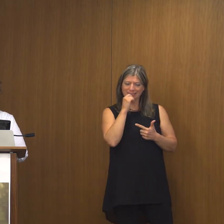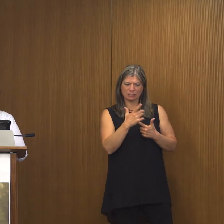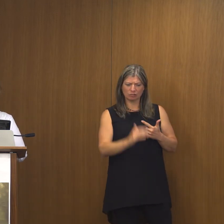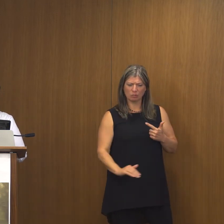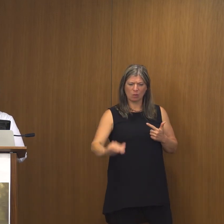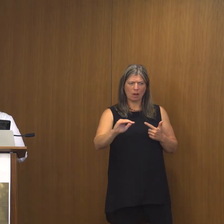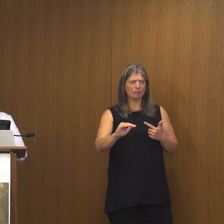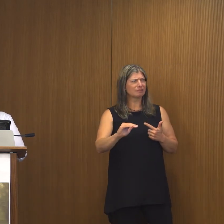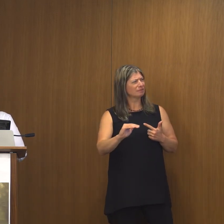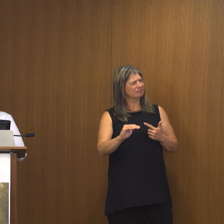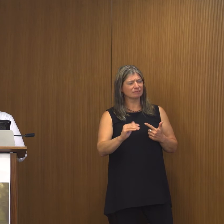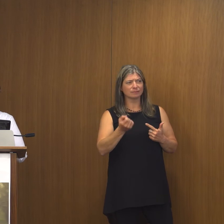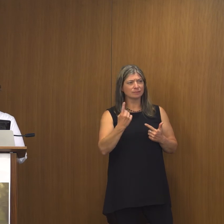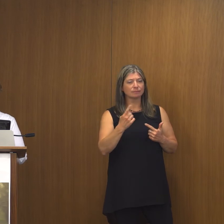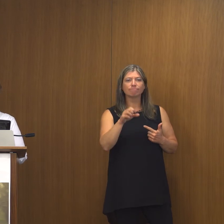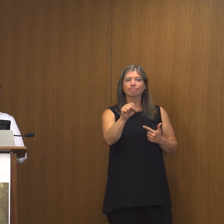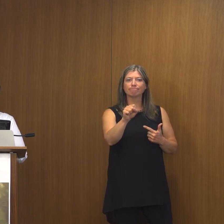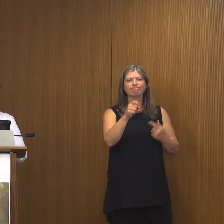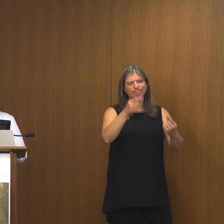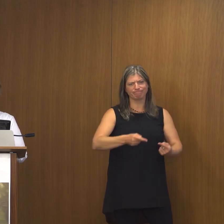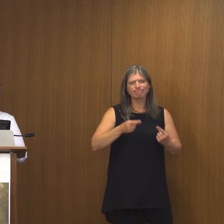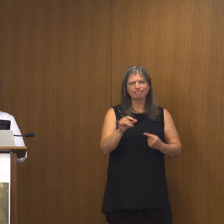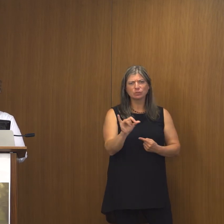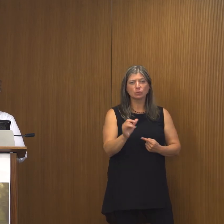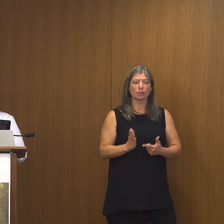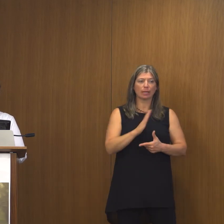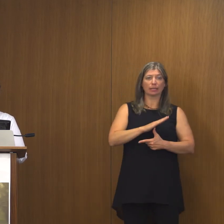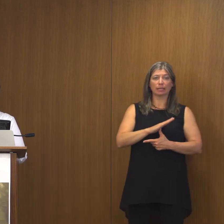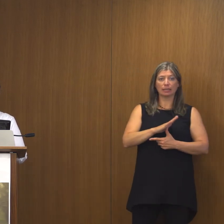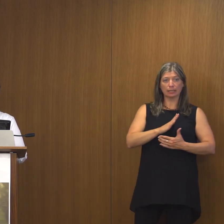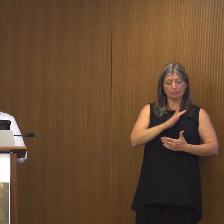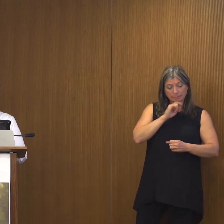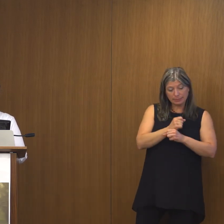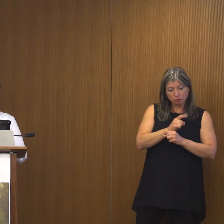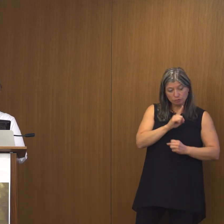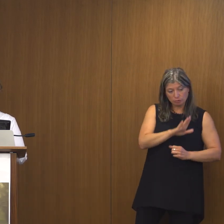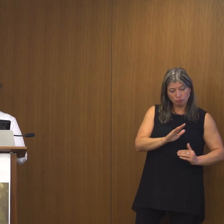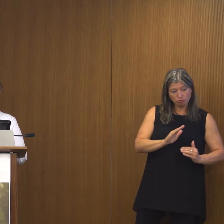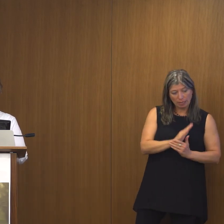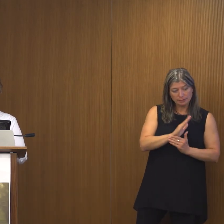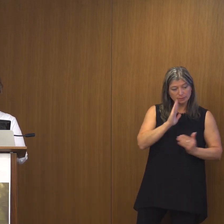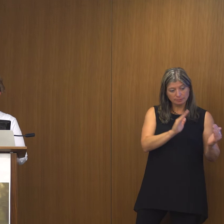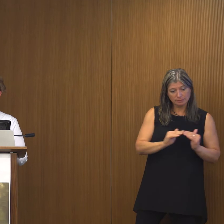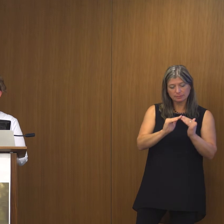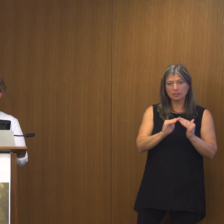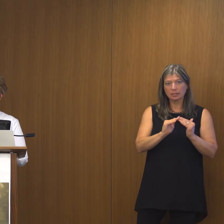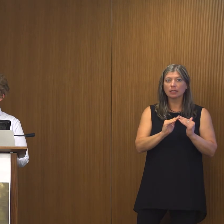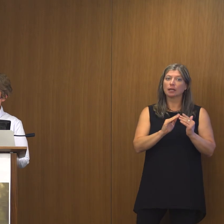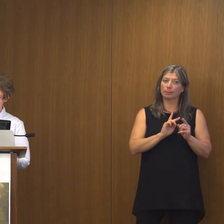up? Absolutely. The process of ensuring Liam's rights as he grew through childhood created personal and